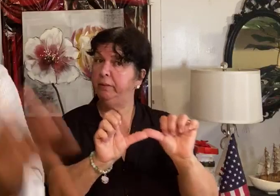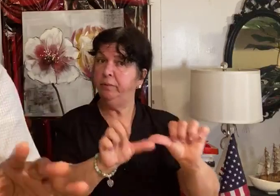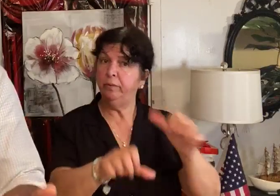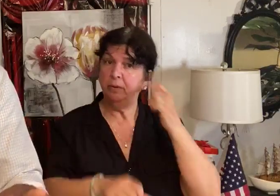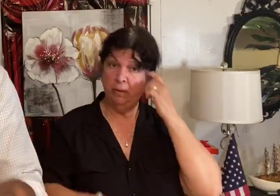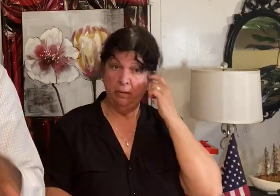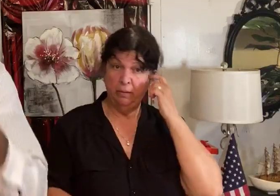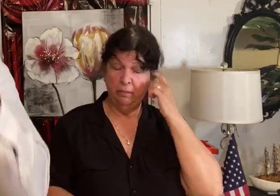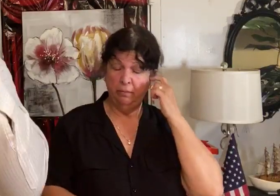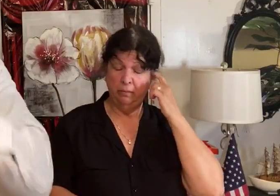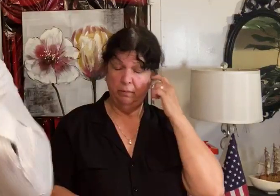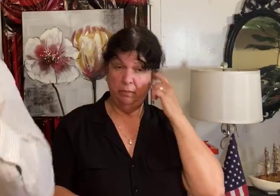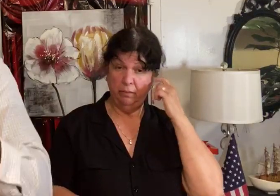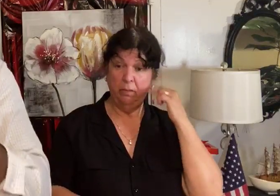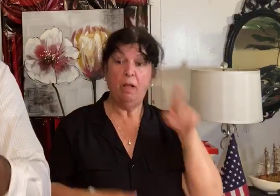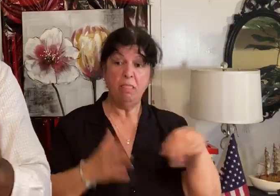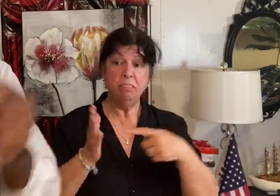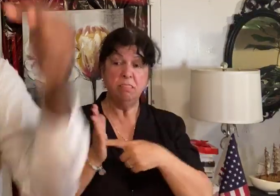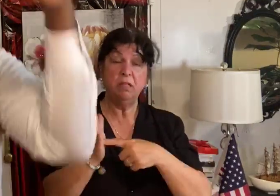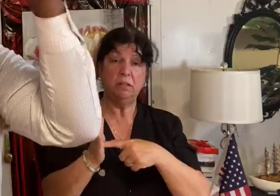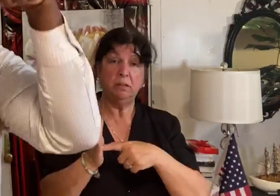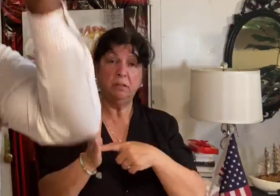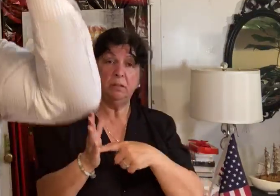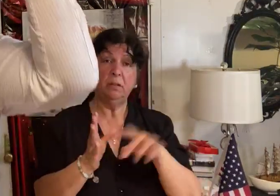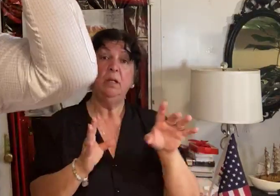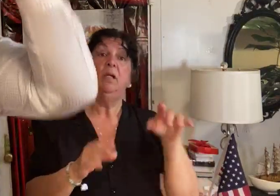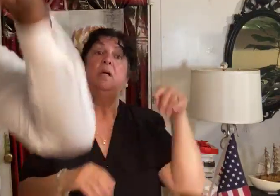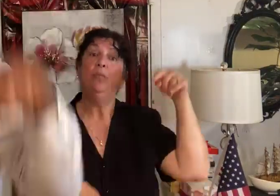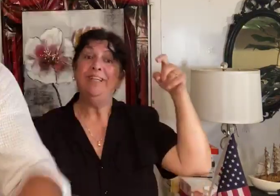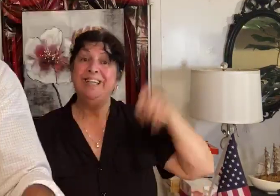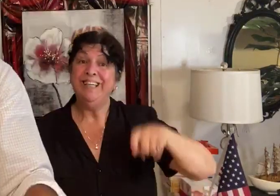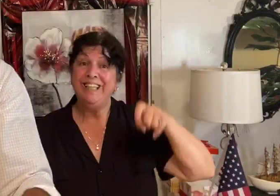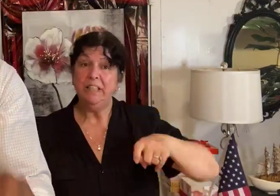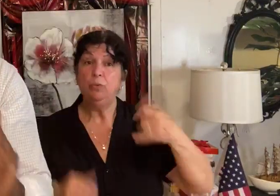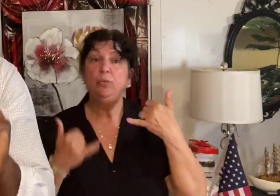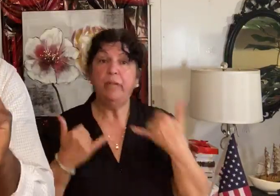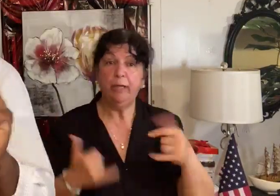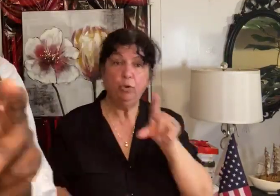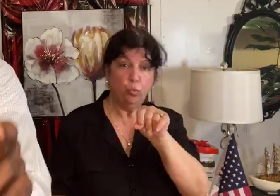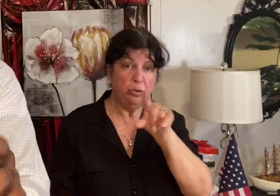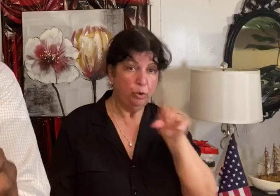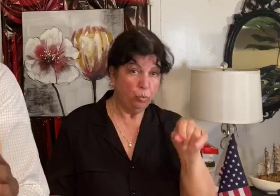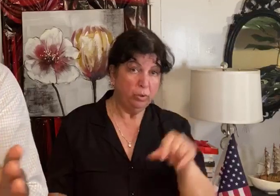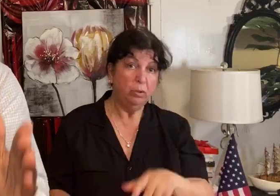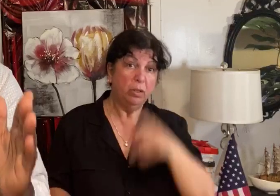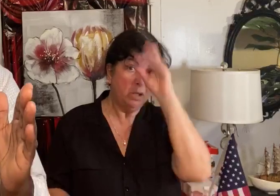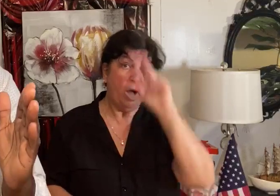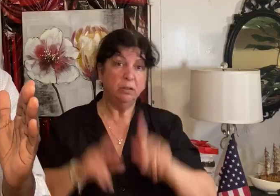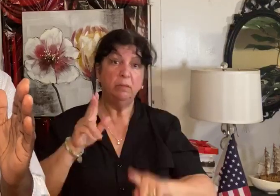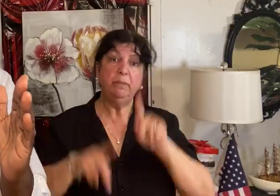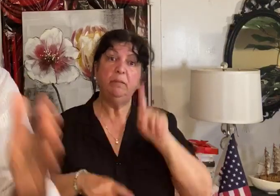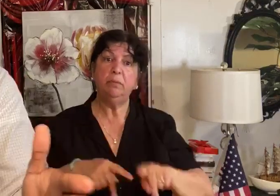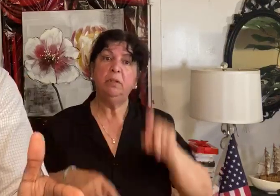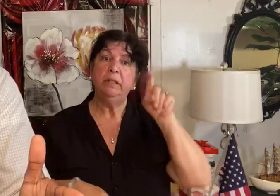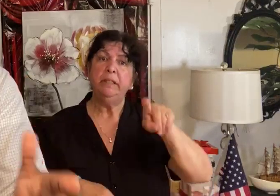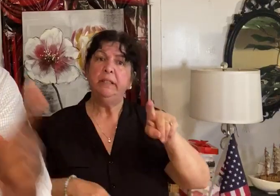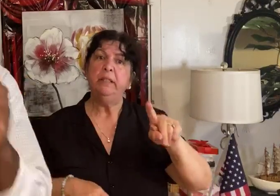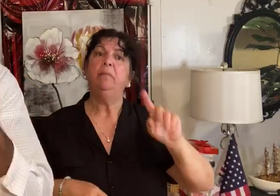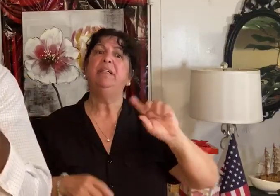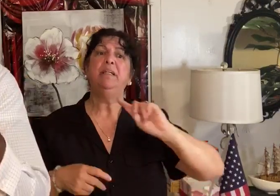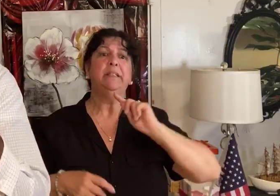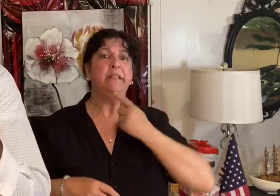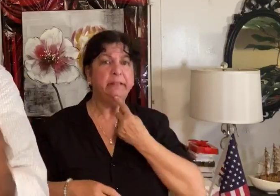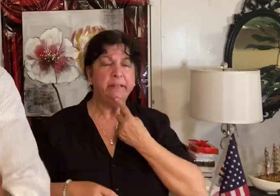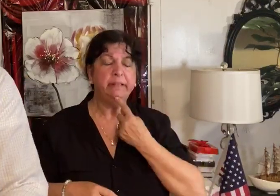That's, by the way, this model is what we need today. God's people need to get